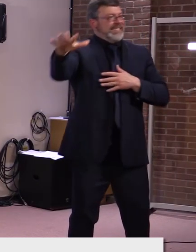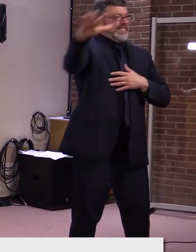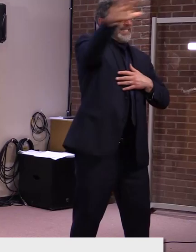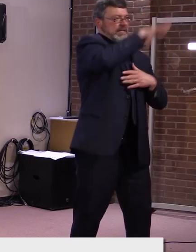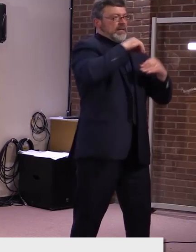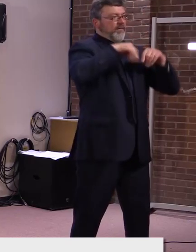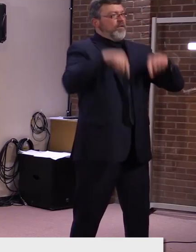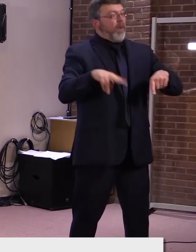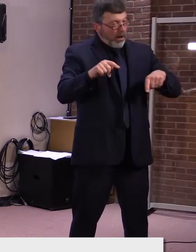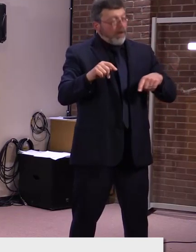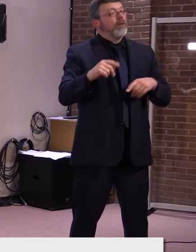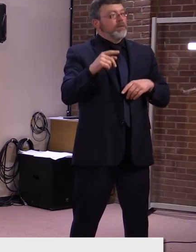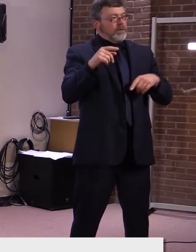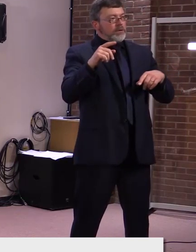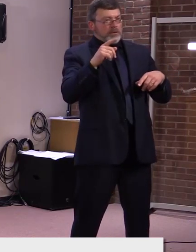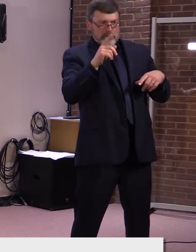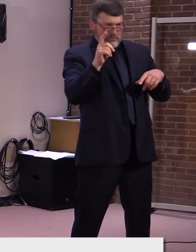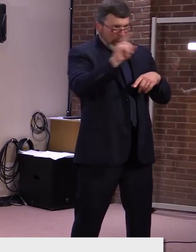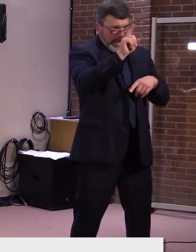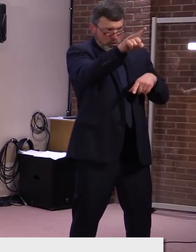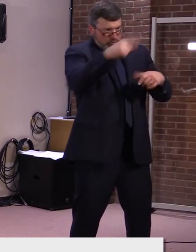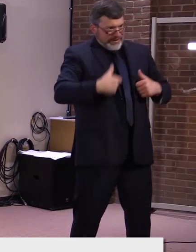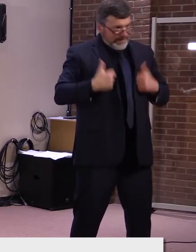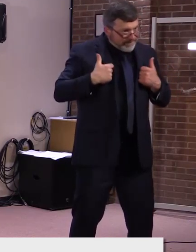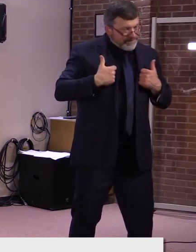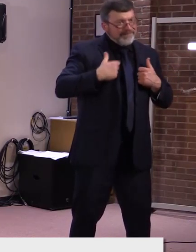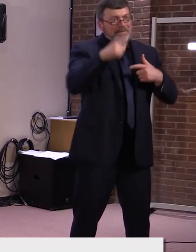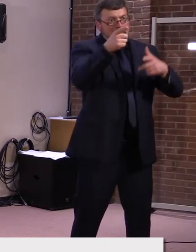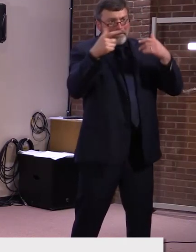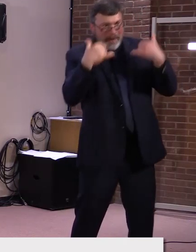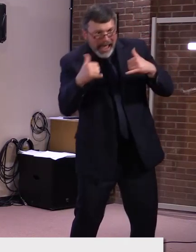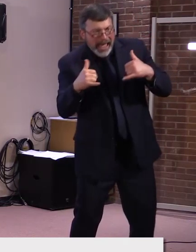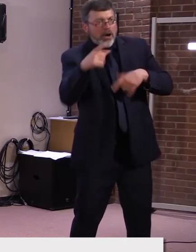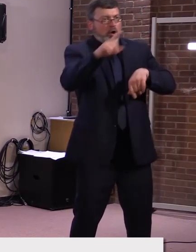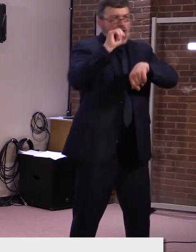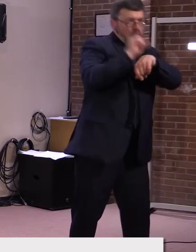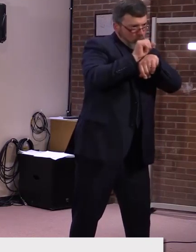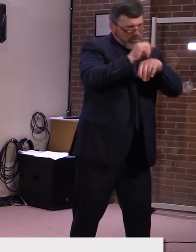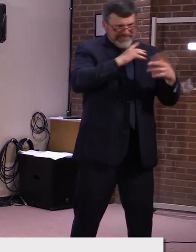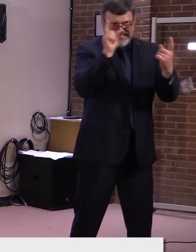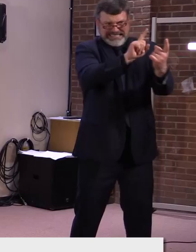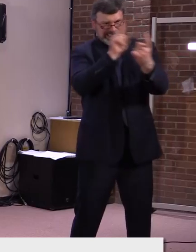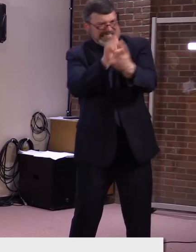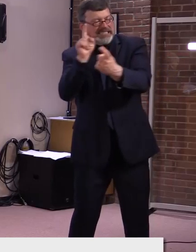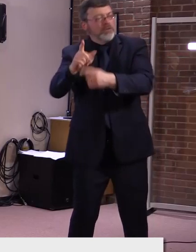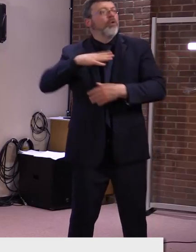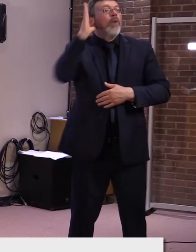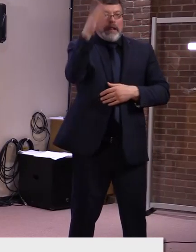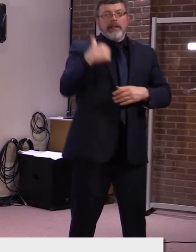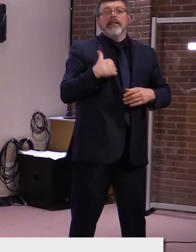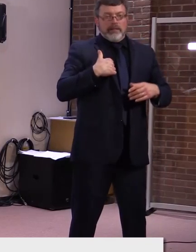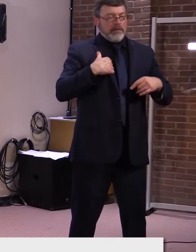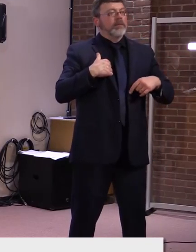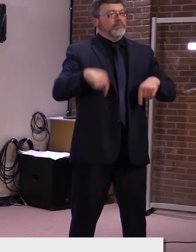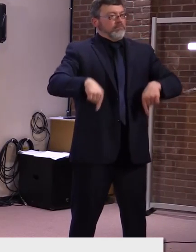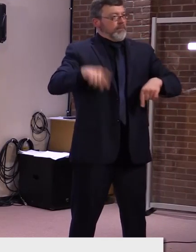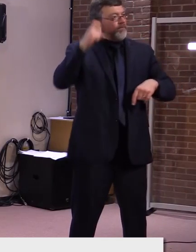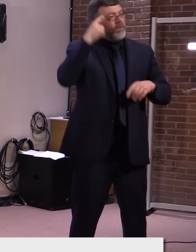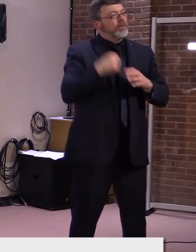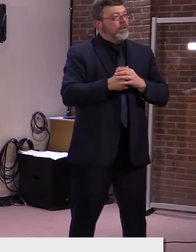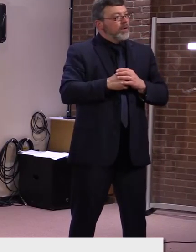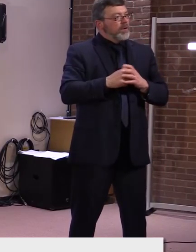urge Vermonters to take advantage of the opportunities we will provide to get vaccinated. Help protect